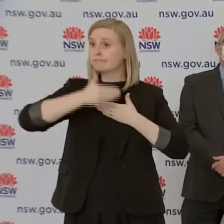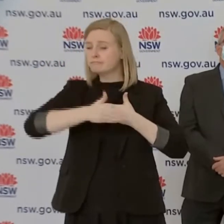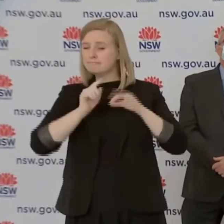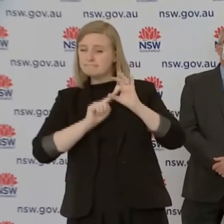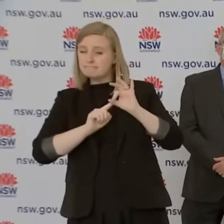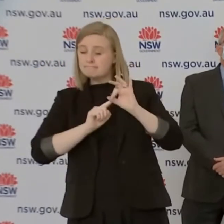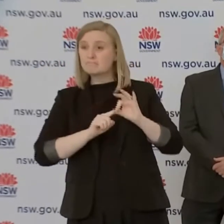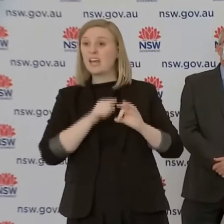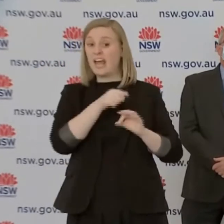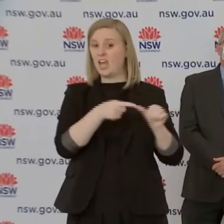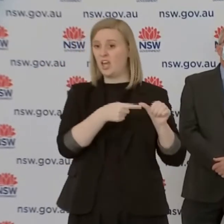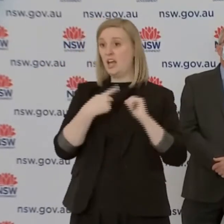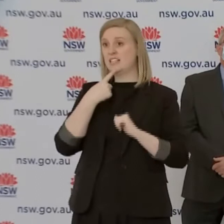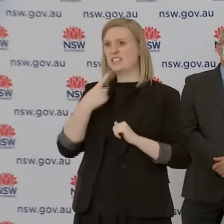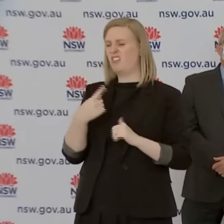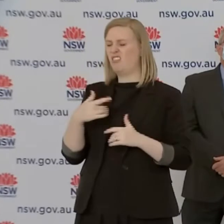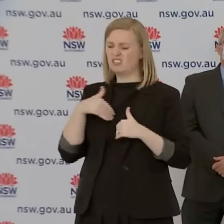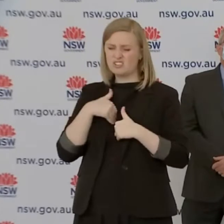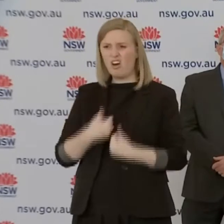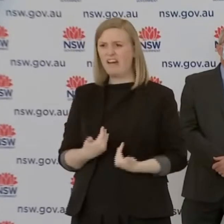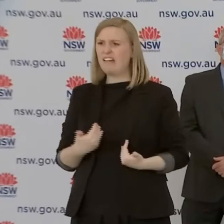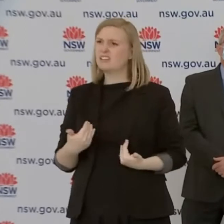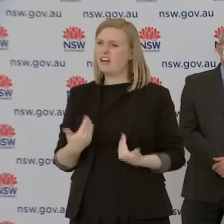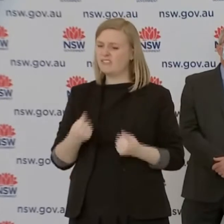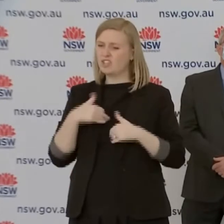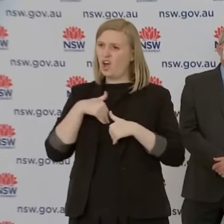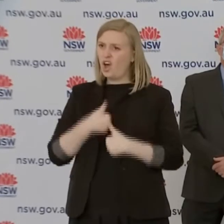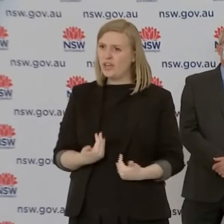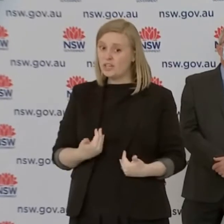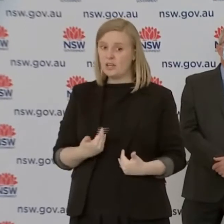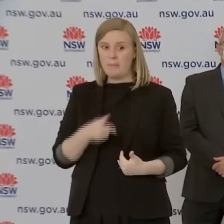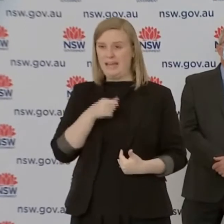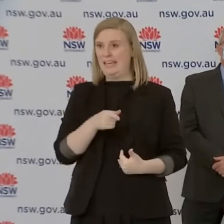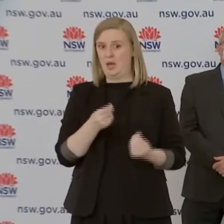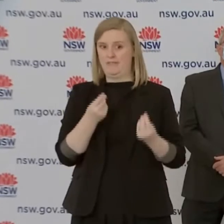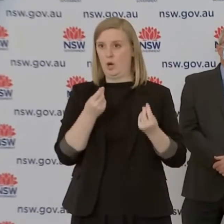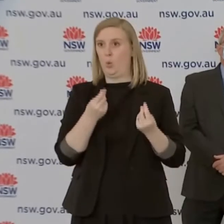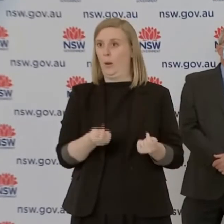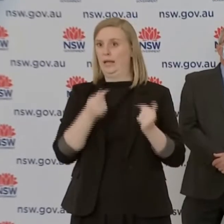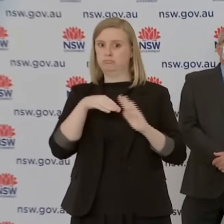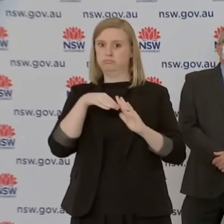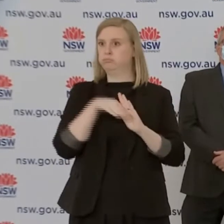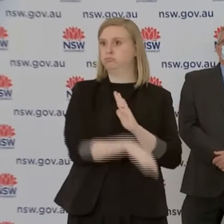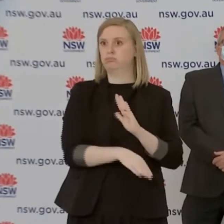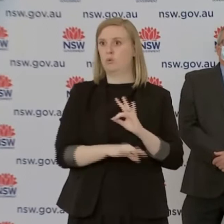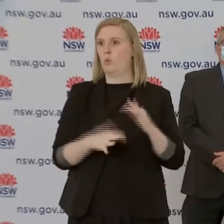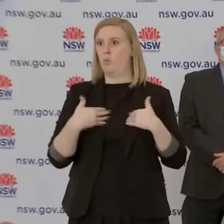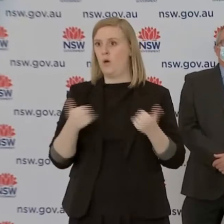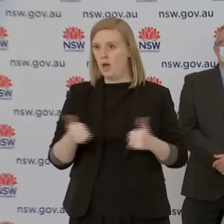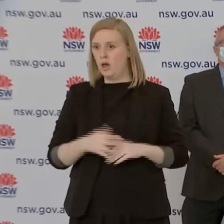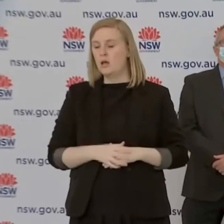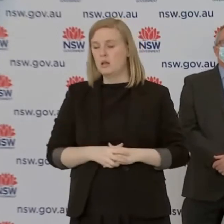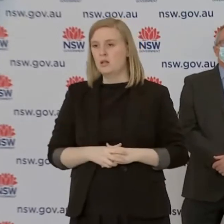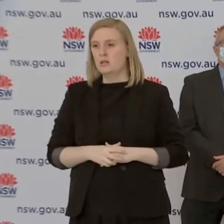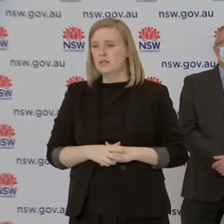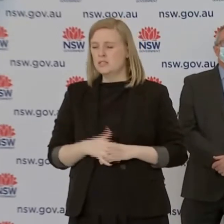deterioration will happen suddenly, as my understanding. So I think that is important that we understand. We